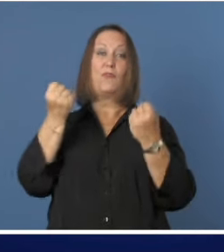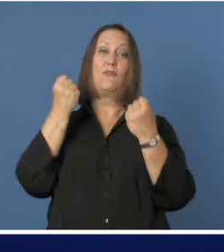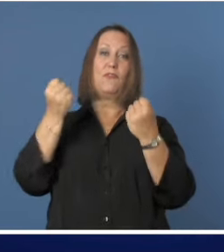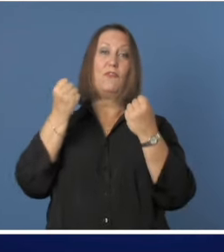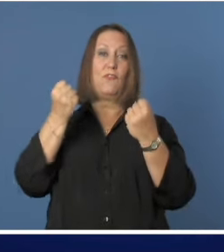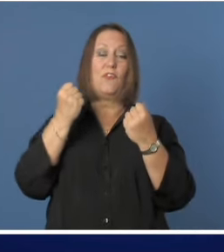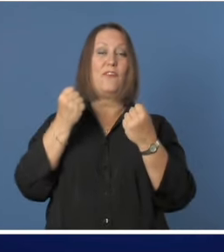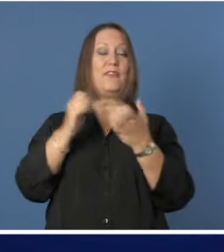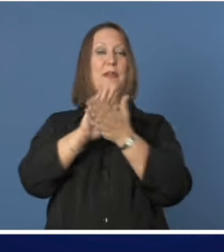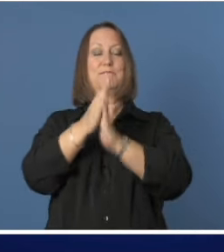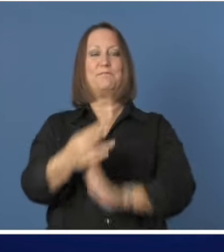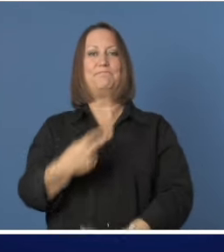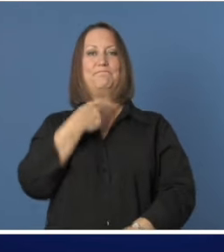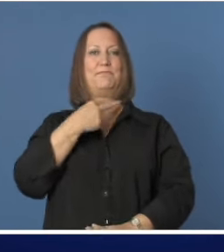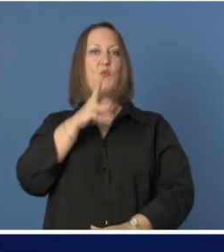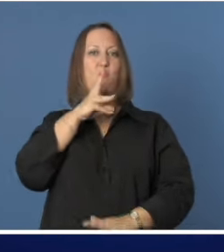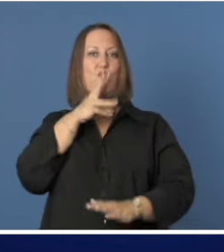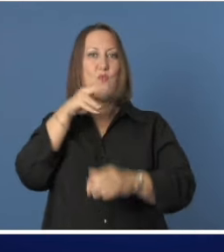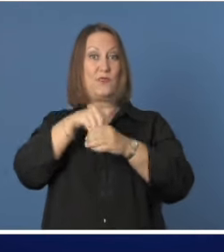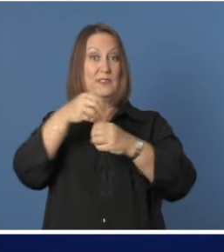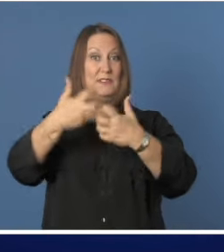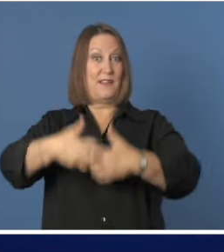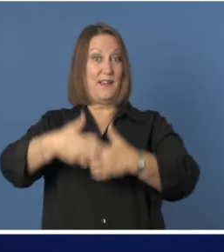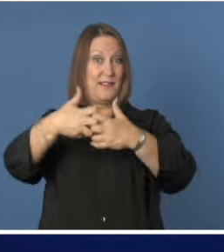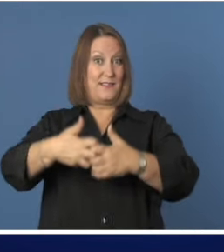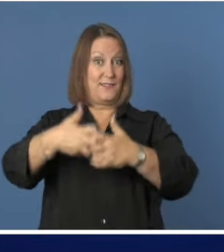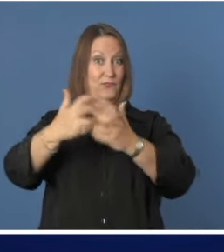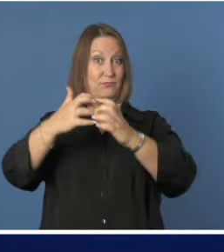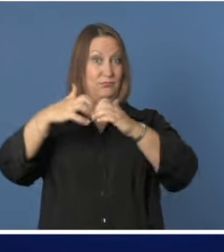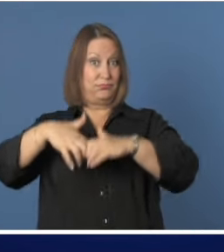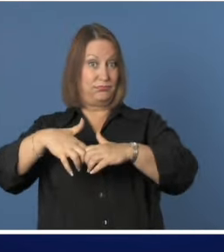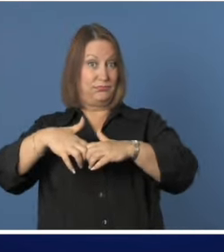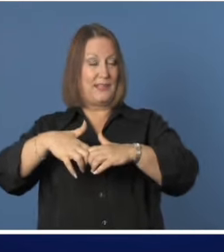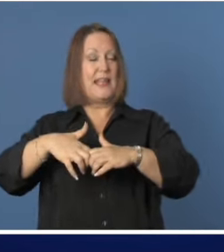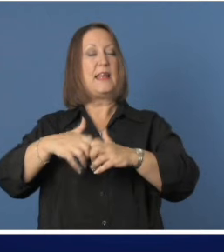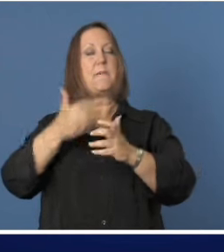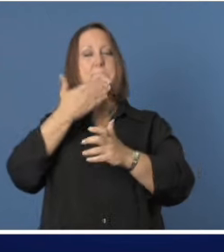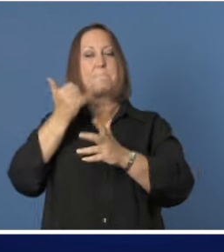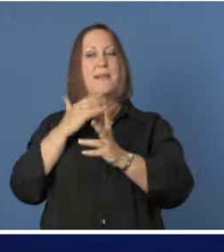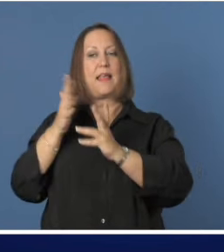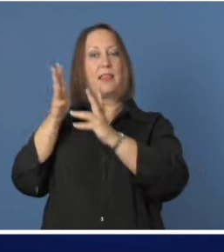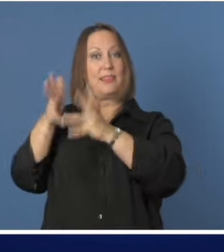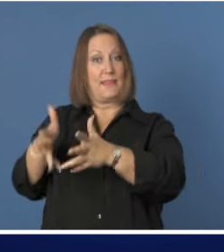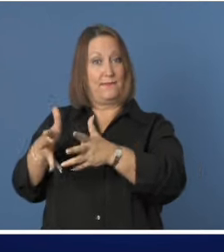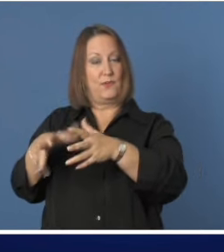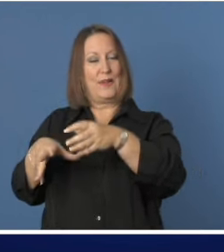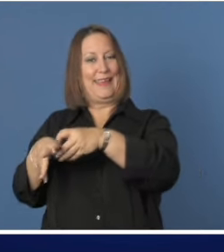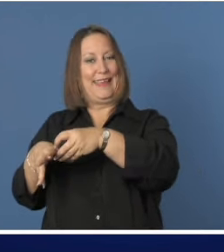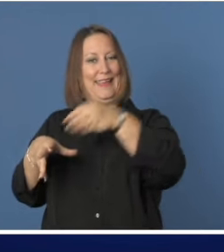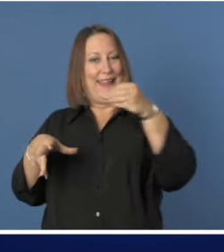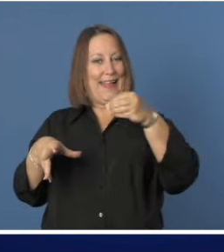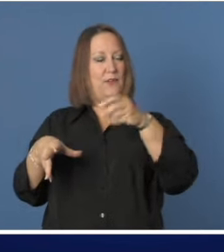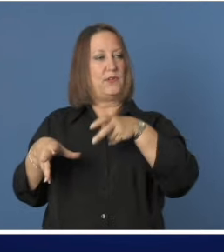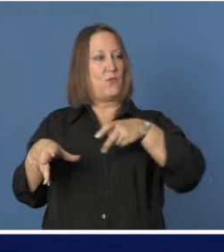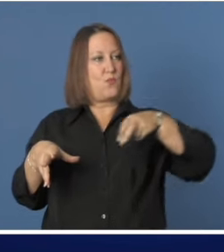Abandon your vehicle immediately if it stalls and seek higher ground.